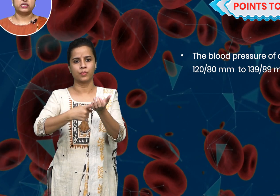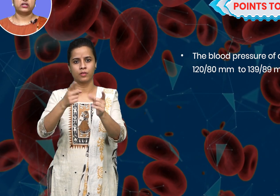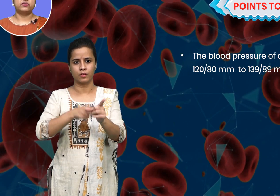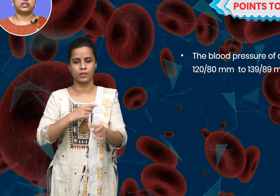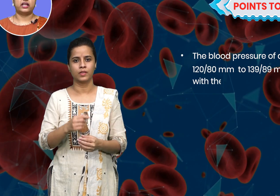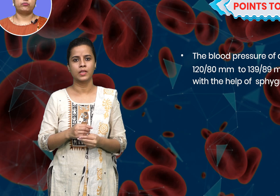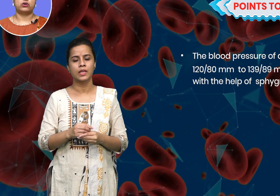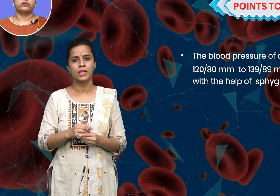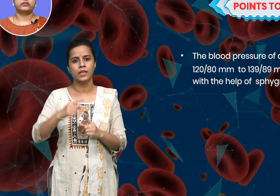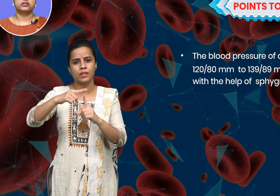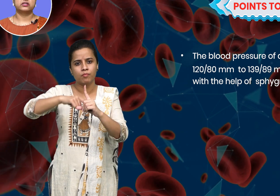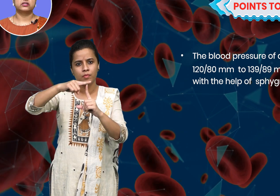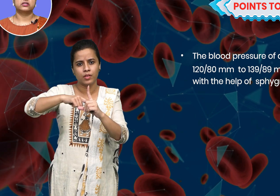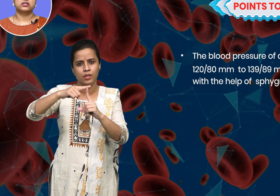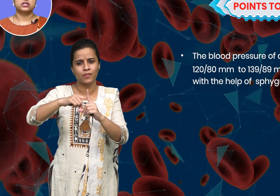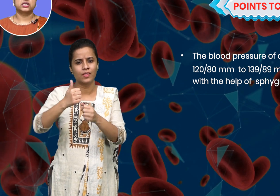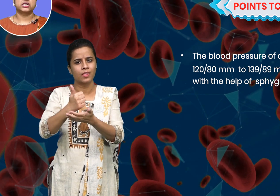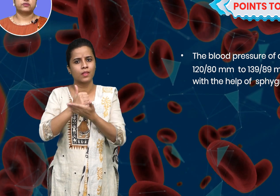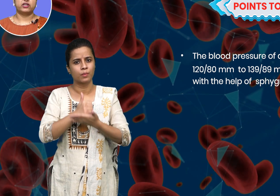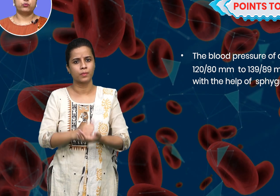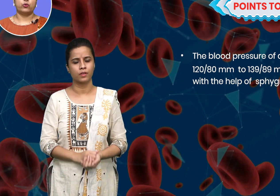and it is measured with the help of